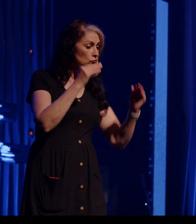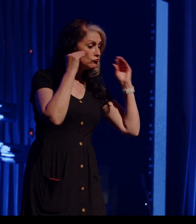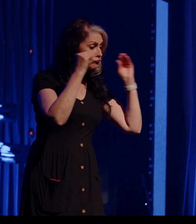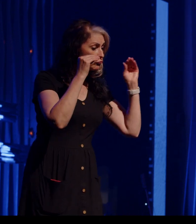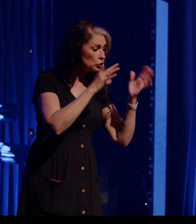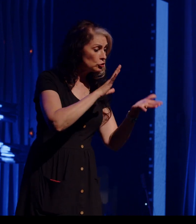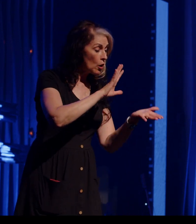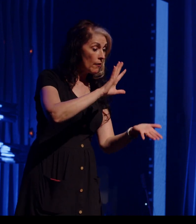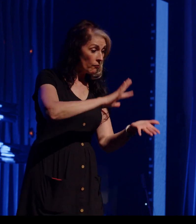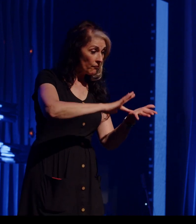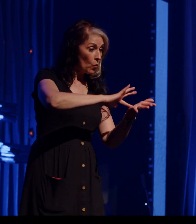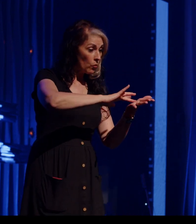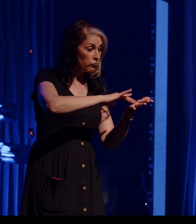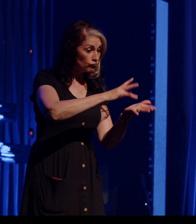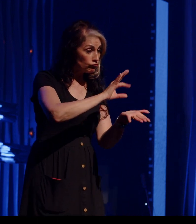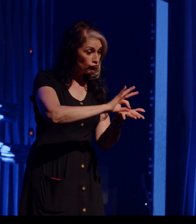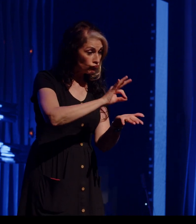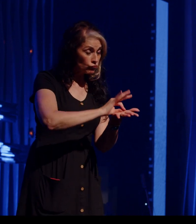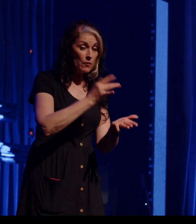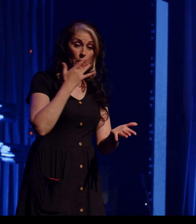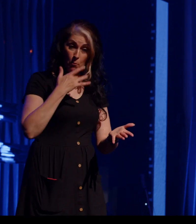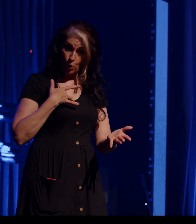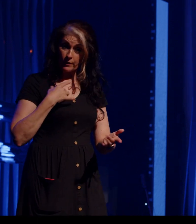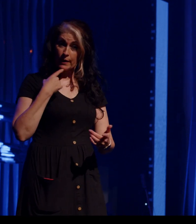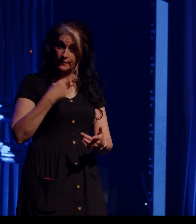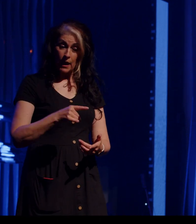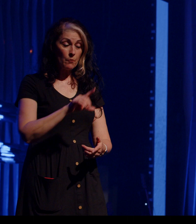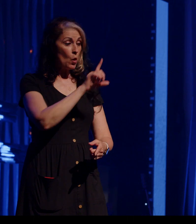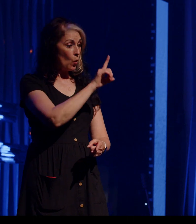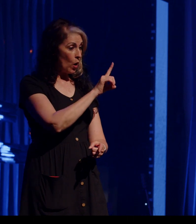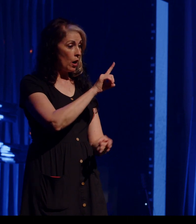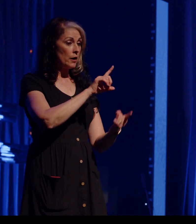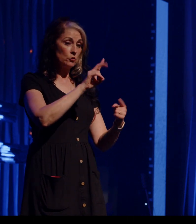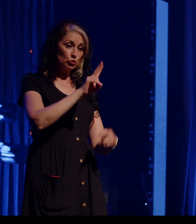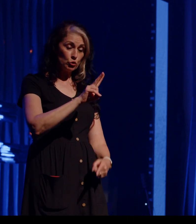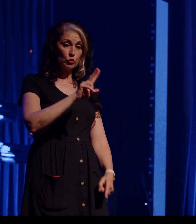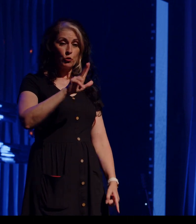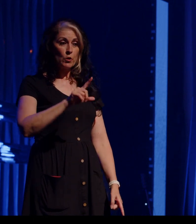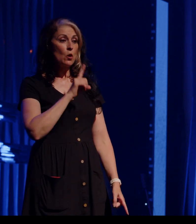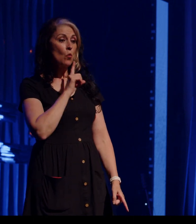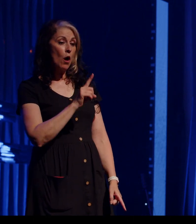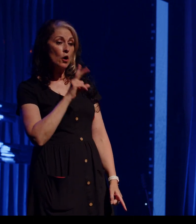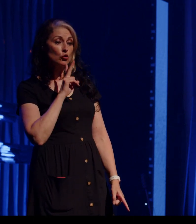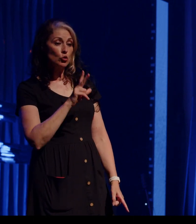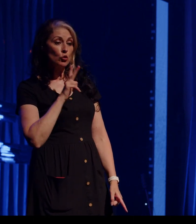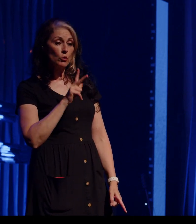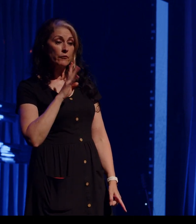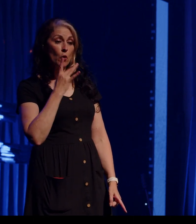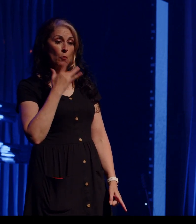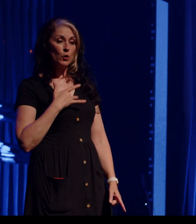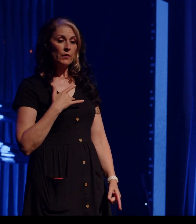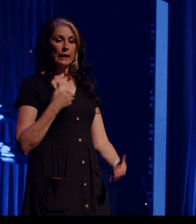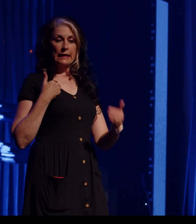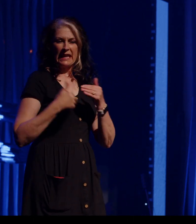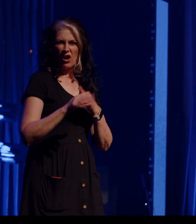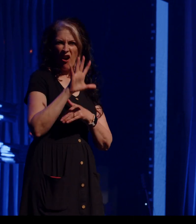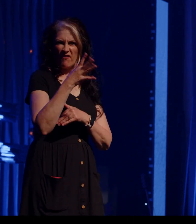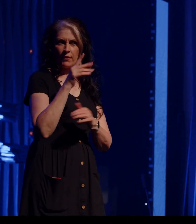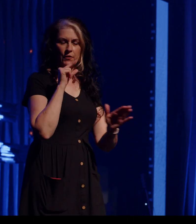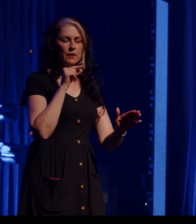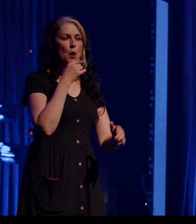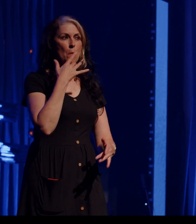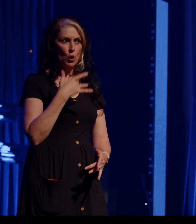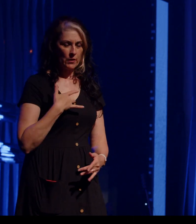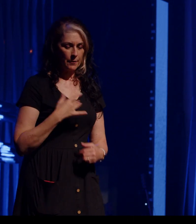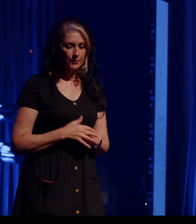how to count on his fingers. And every birthday, she'd teach him from 1 to 2, 2 to 3, 3 to 4, and he's almost at his 5th birthday.